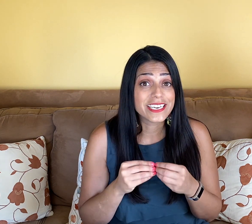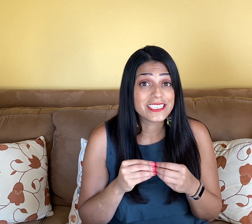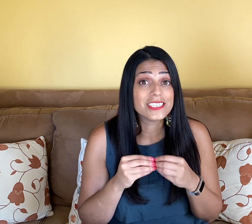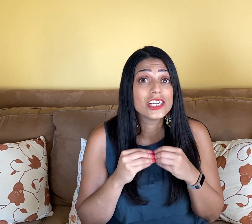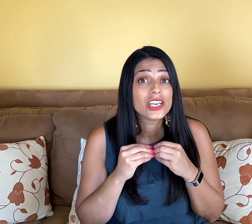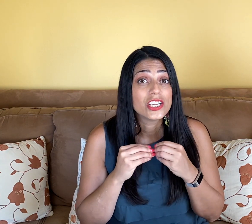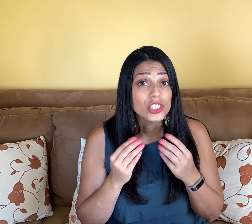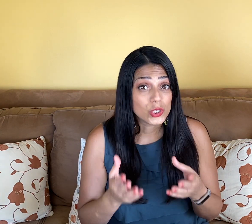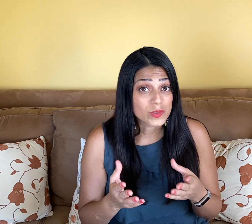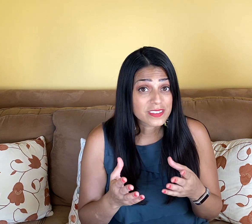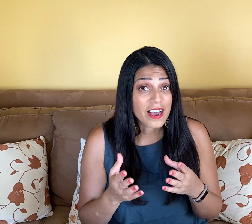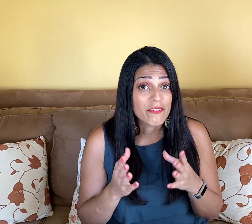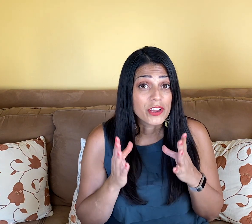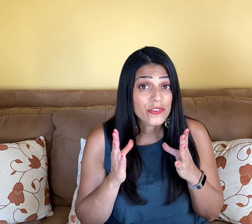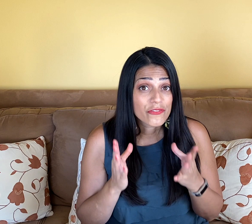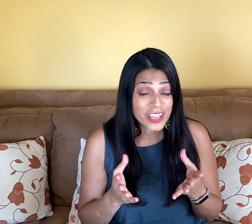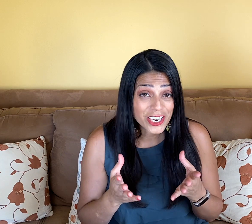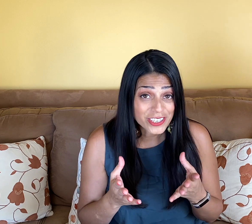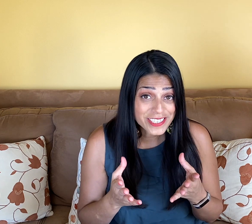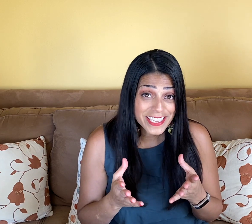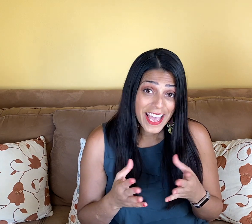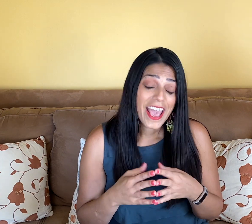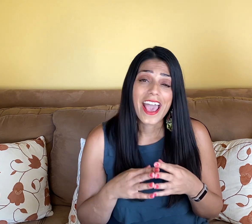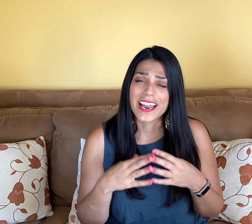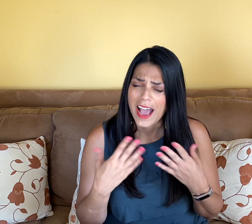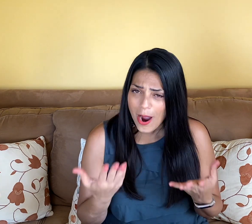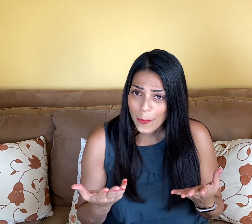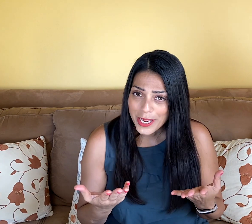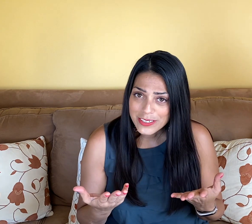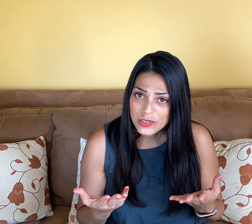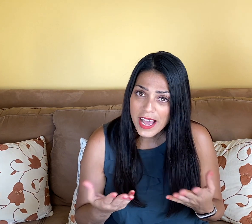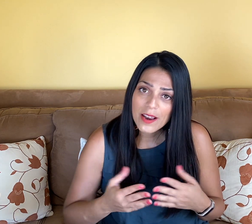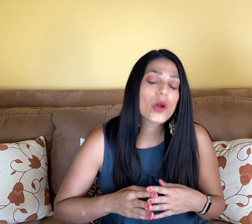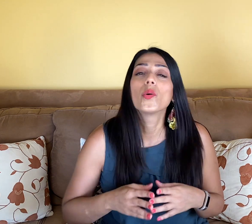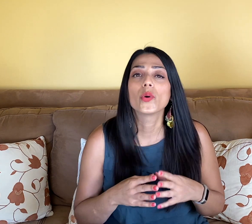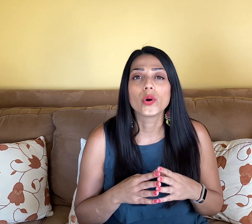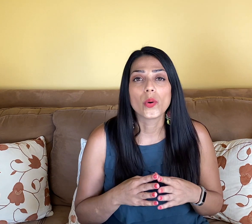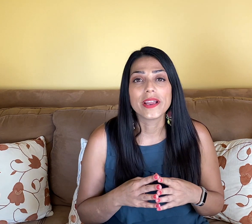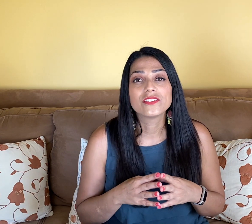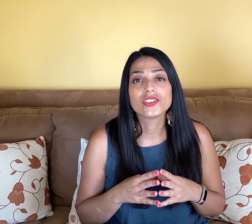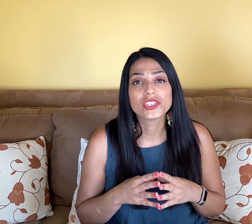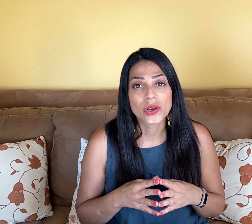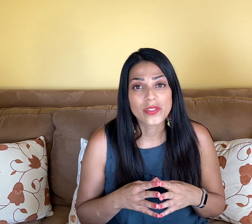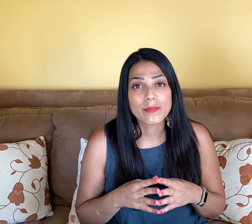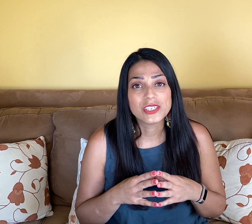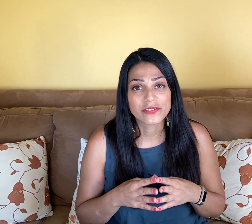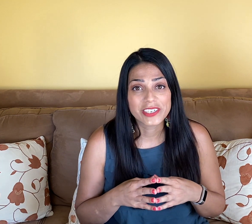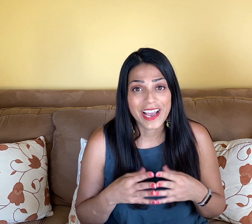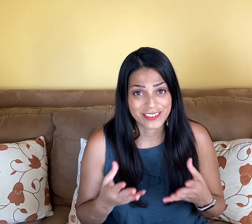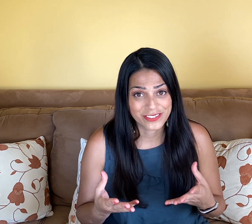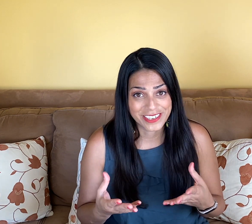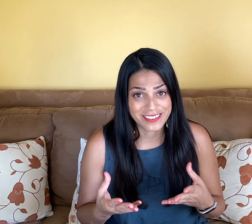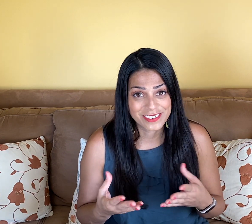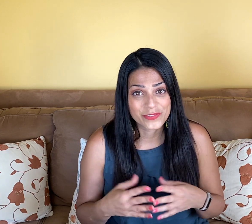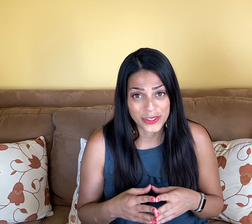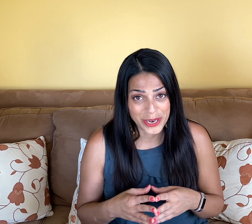isolated use of their fingers. And how are we going to do that? We're going to show them different exercises for their